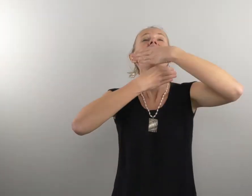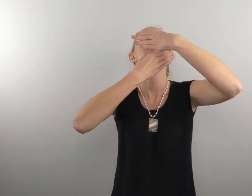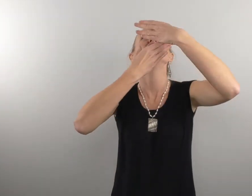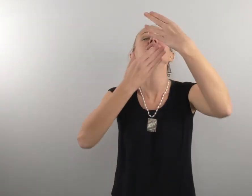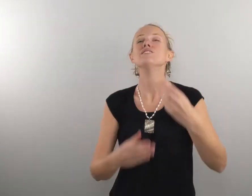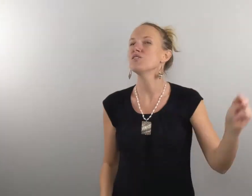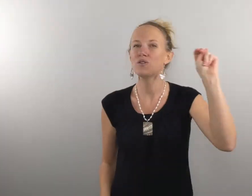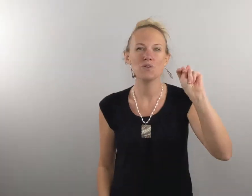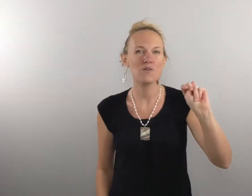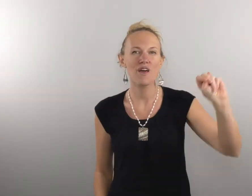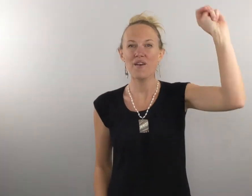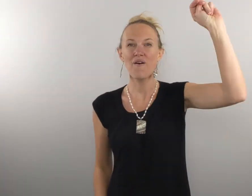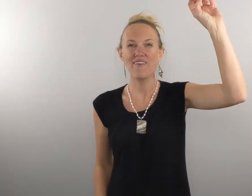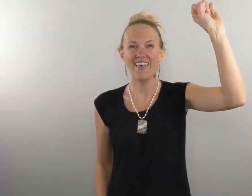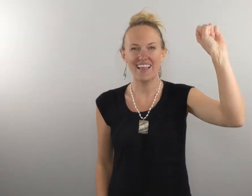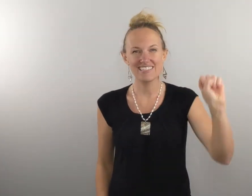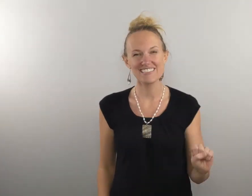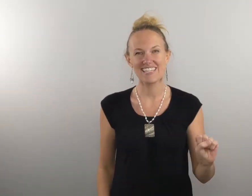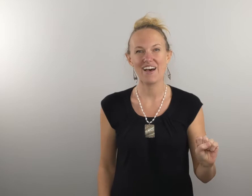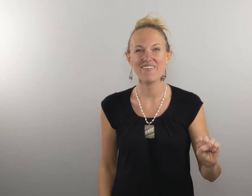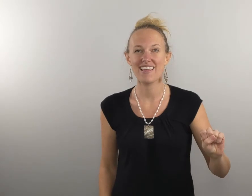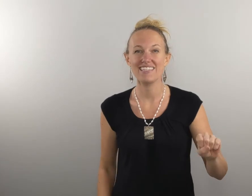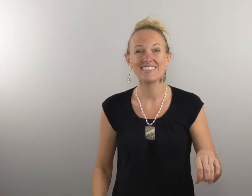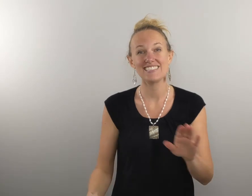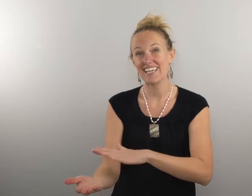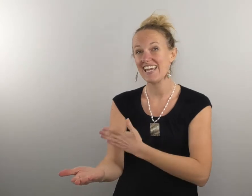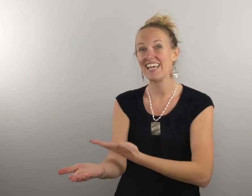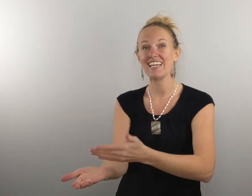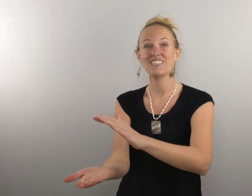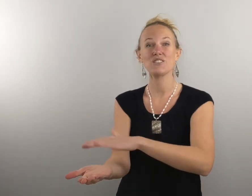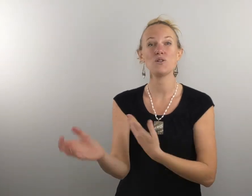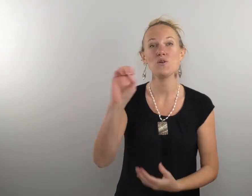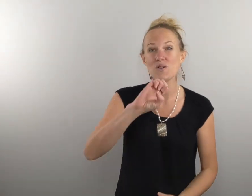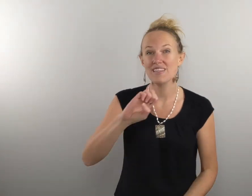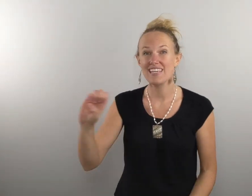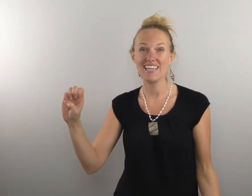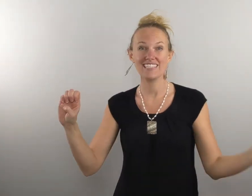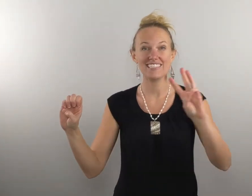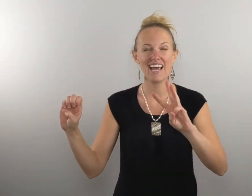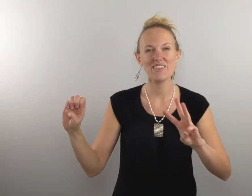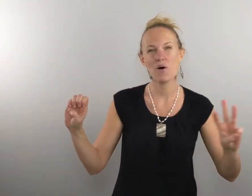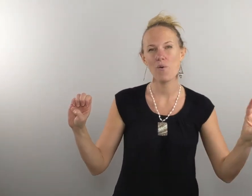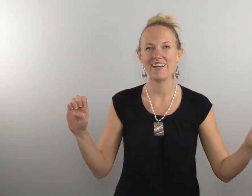Shout to the north and the south, sing to the east and the west.